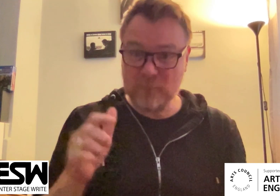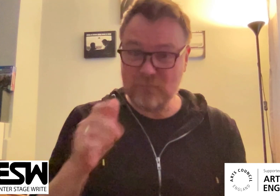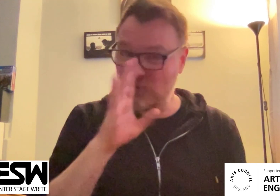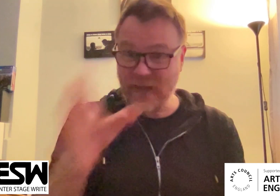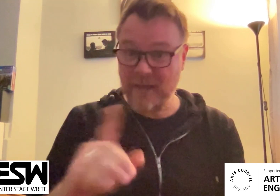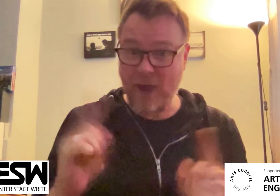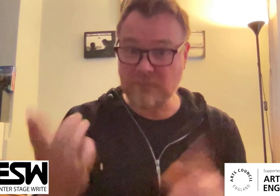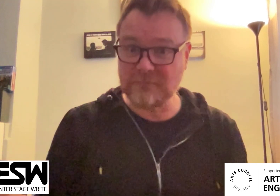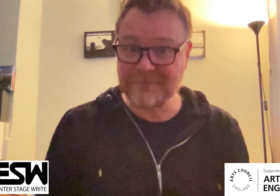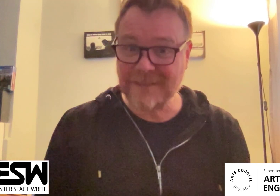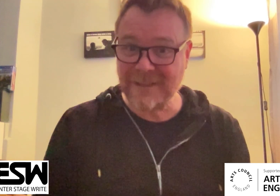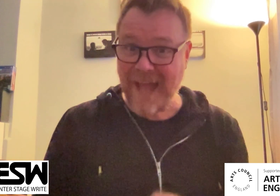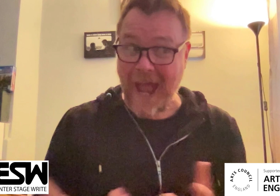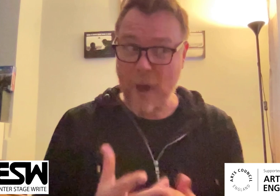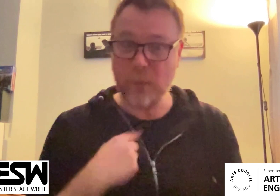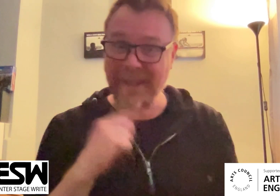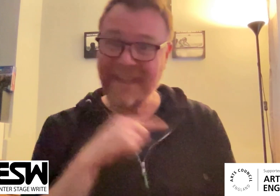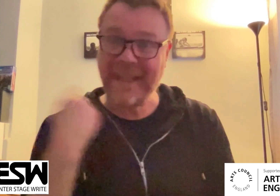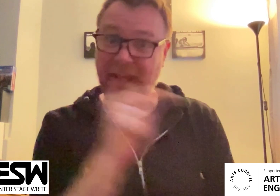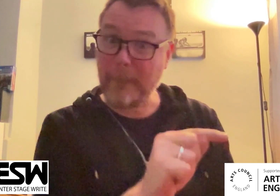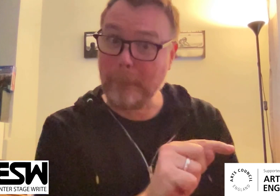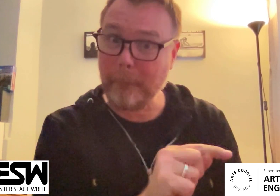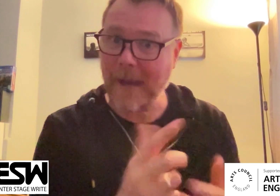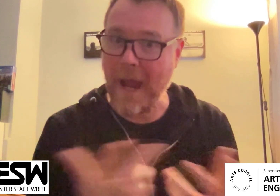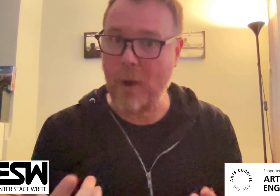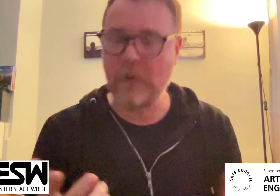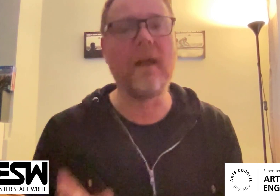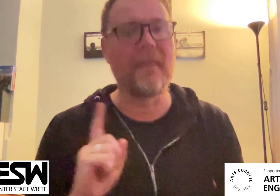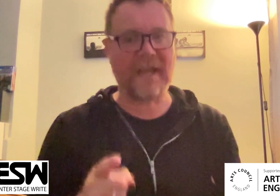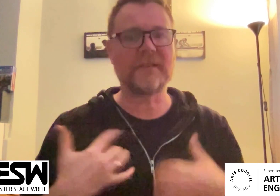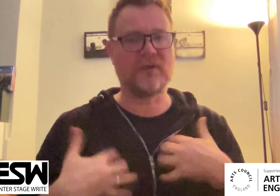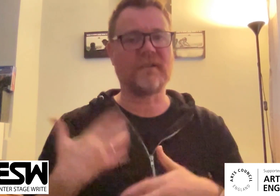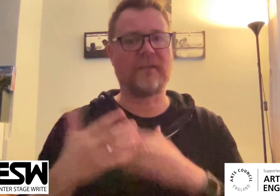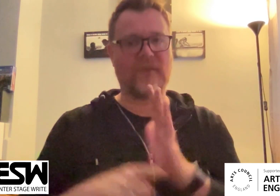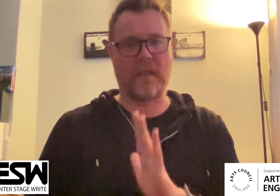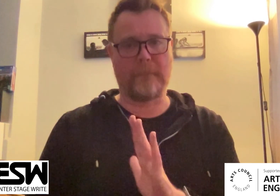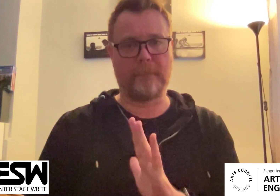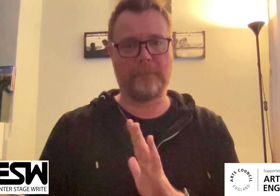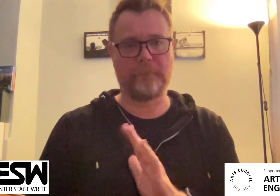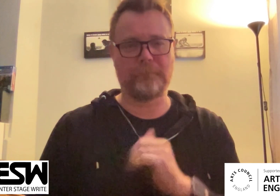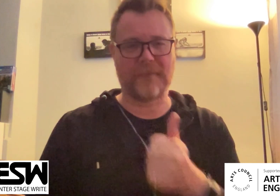Maybe he's a farmer, he can't even shoot straight. How on earth is he going to kill the baddie? And that makes more of an interesting film.